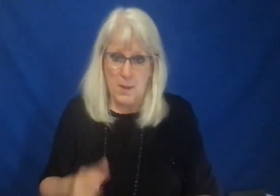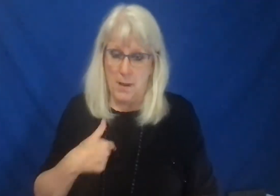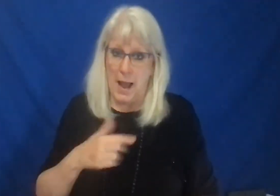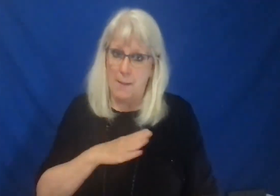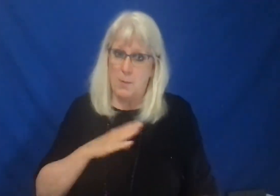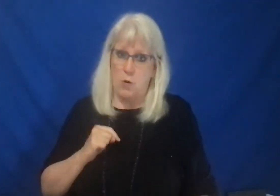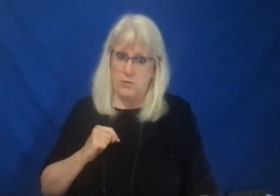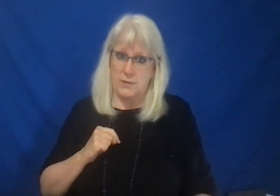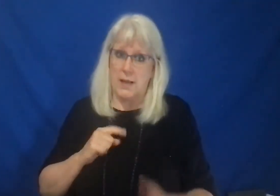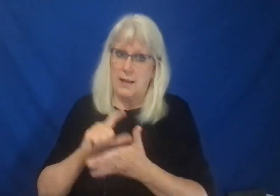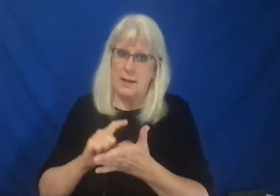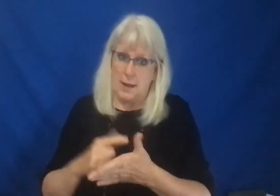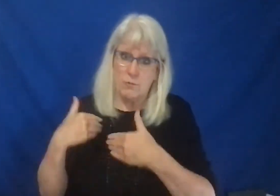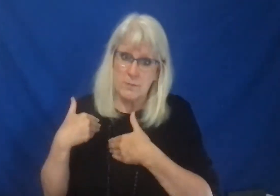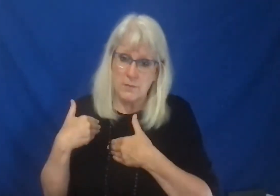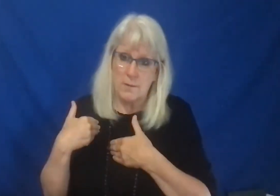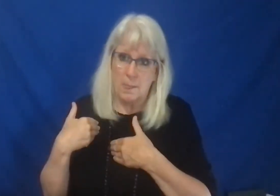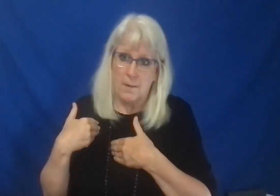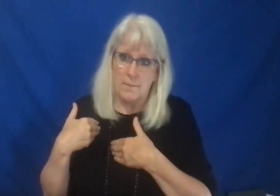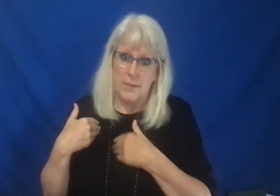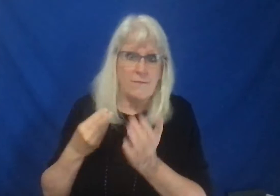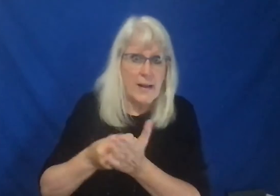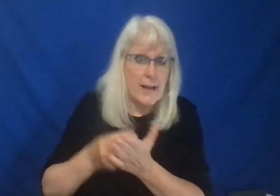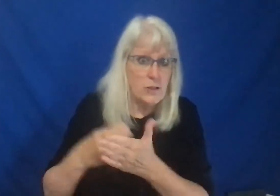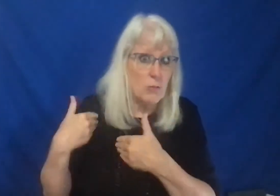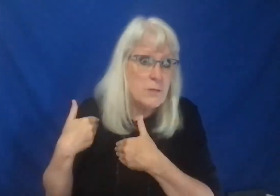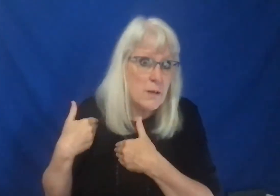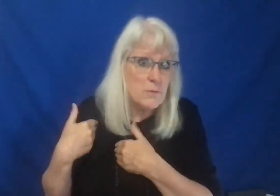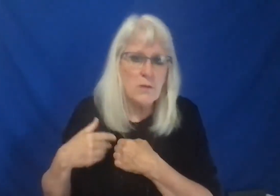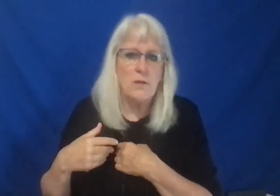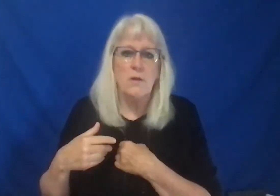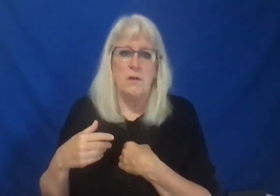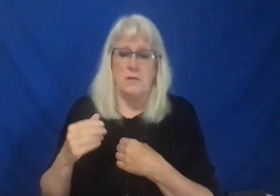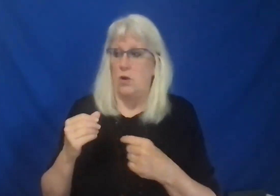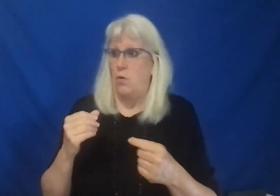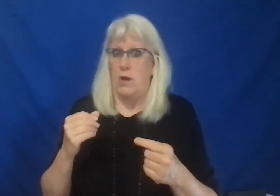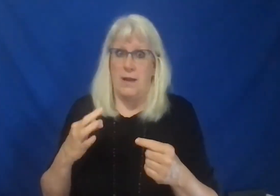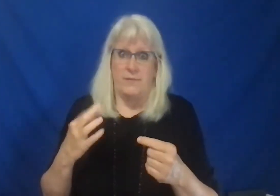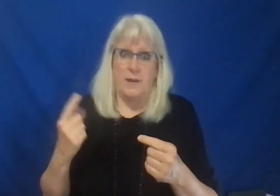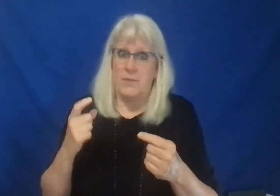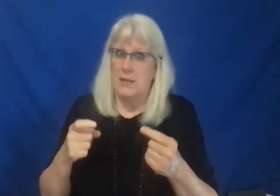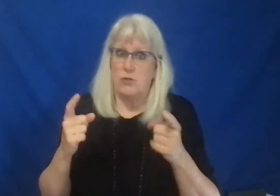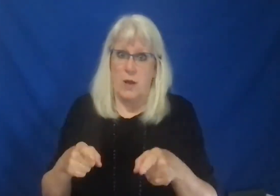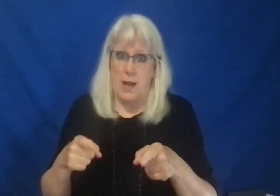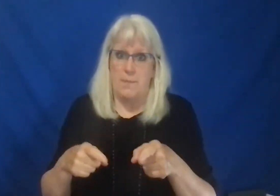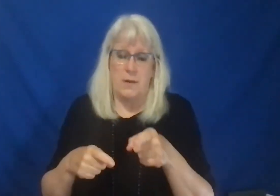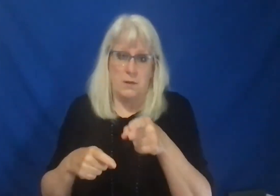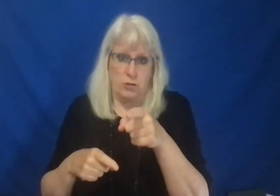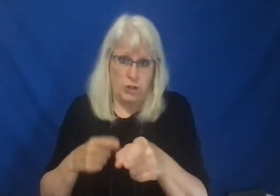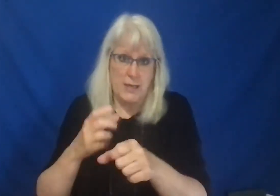legally responsible and I'm financially responsible. So if there's something that needs to happen here, she gets all the bids and then I have to look at them and I